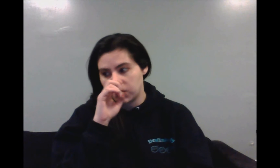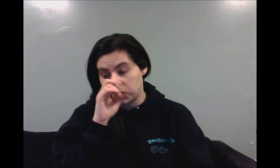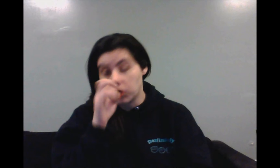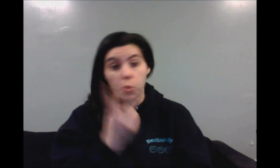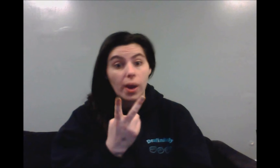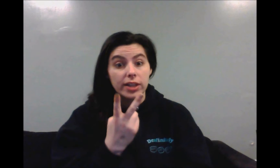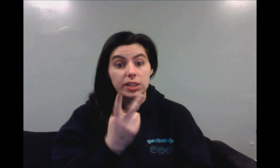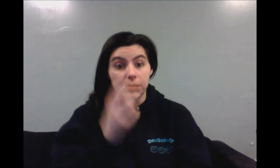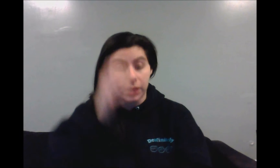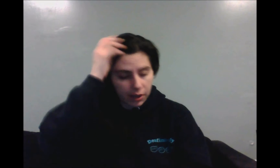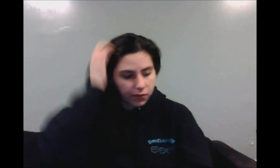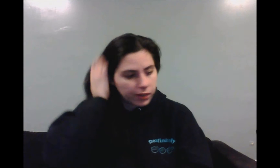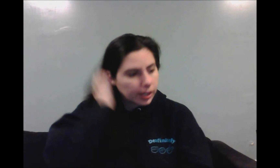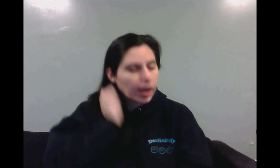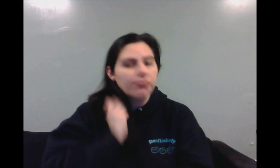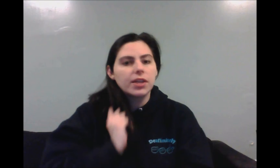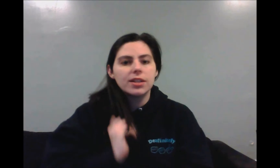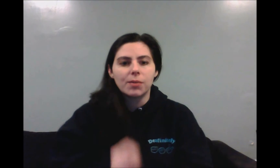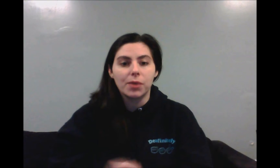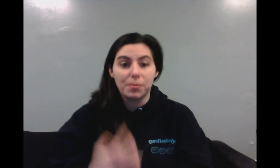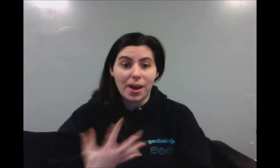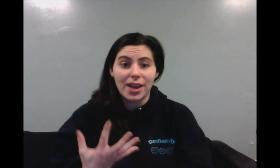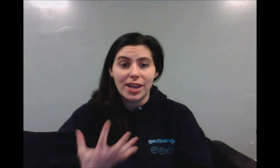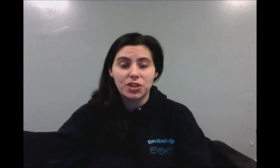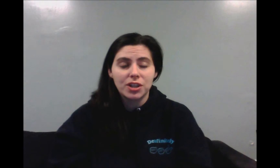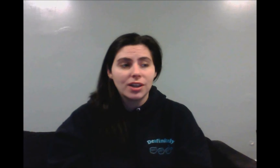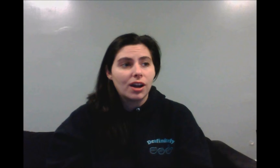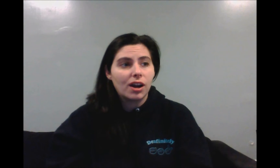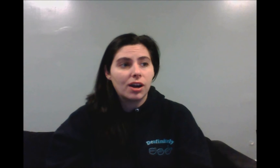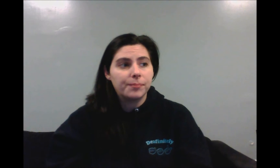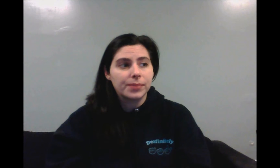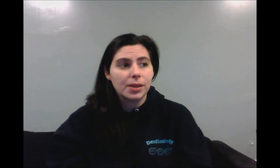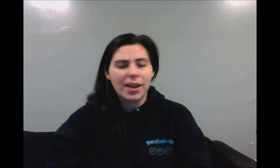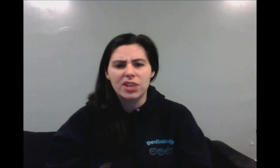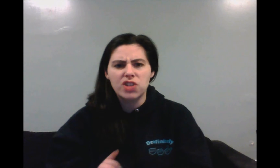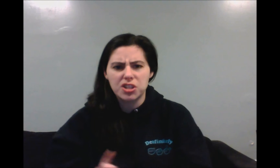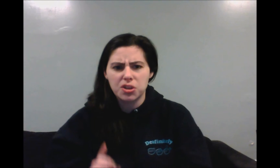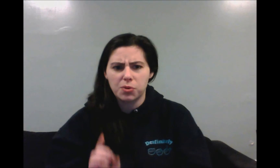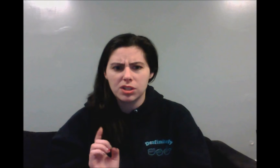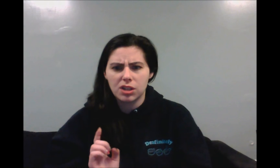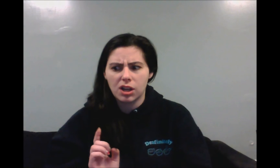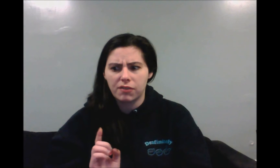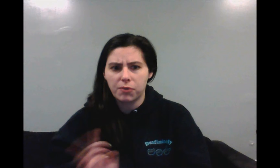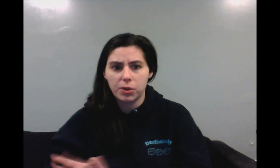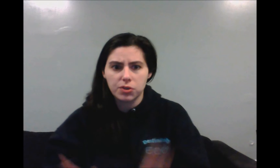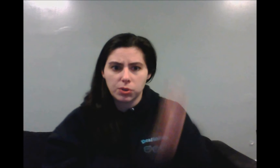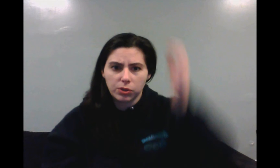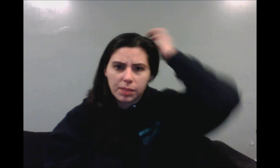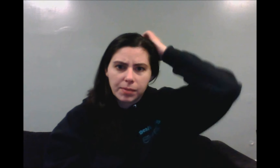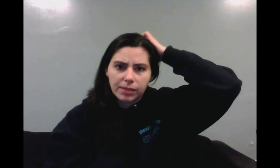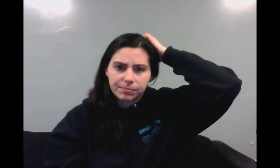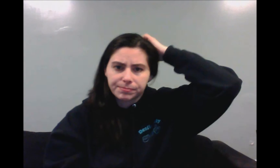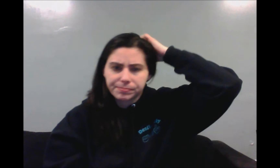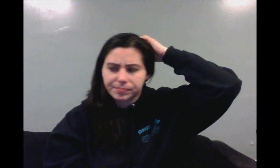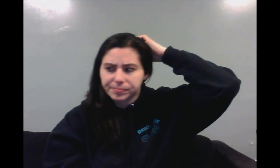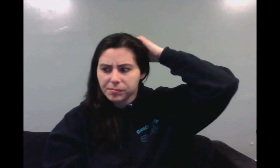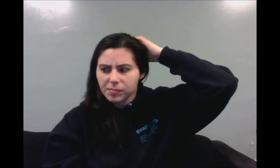No, twice in my life I've dated someone my age. My ex Jester was 4 years older than me.